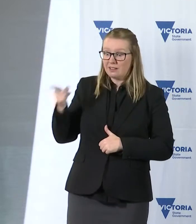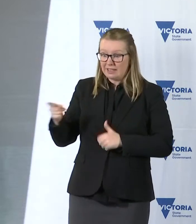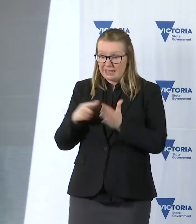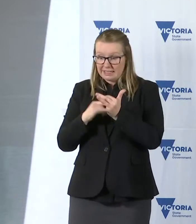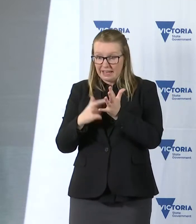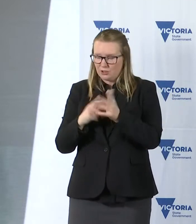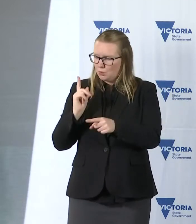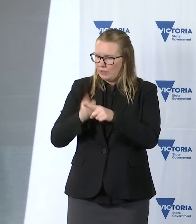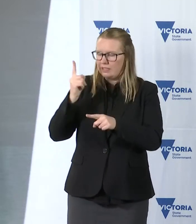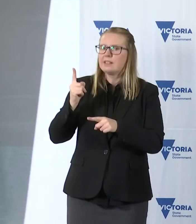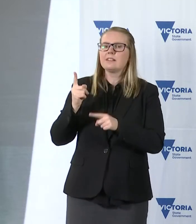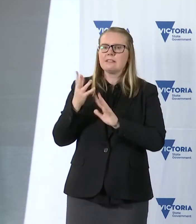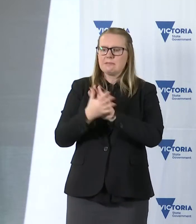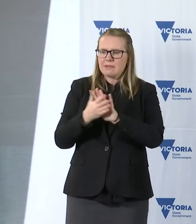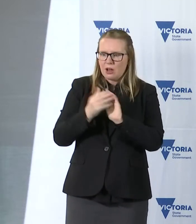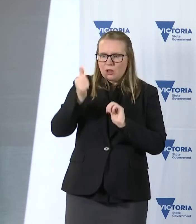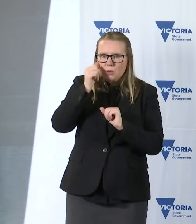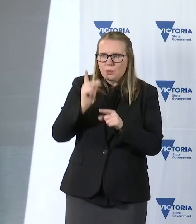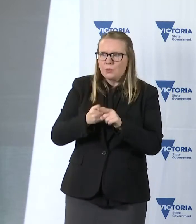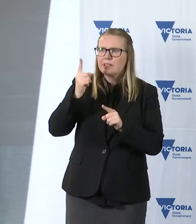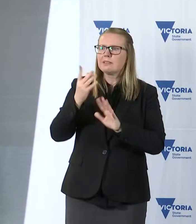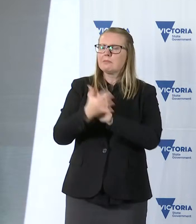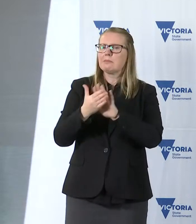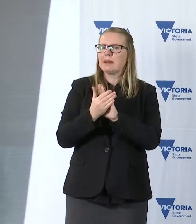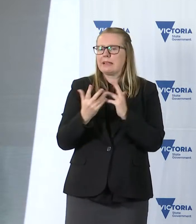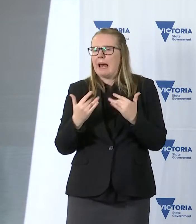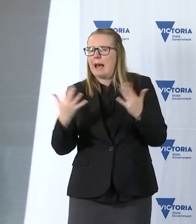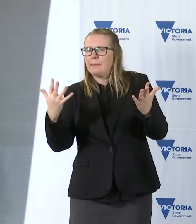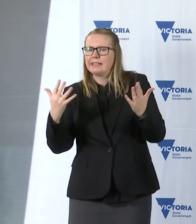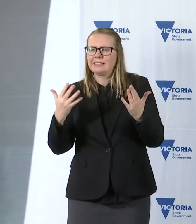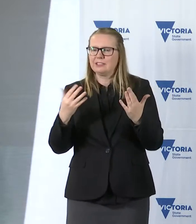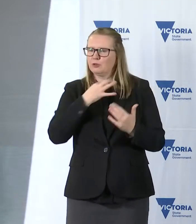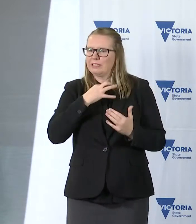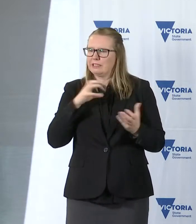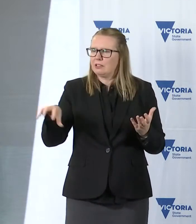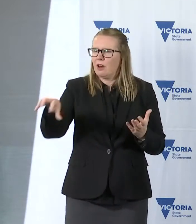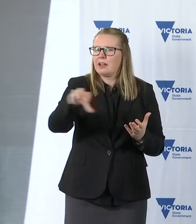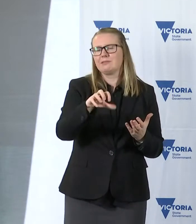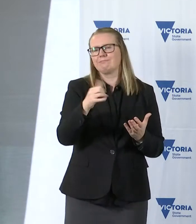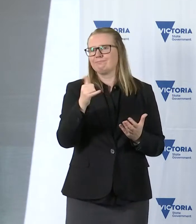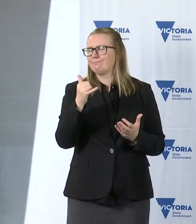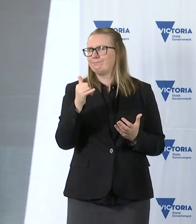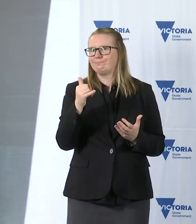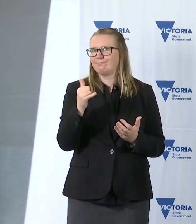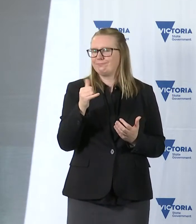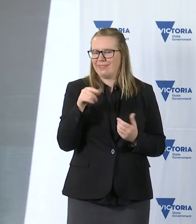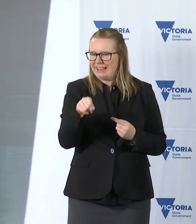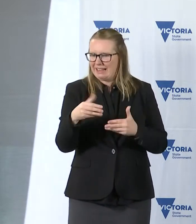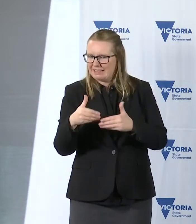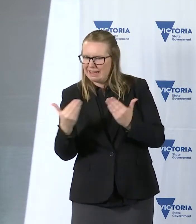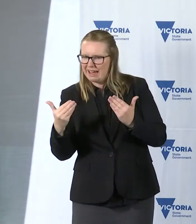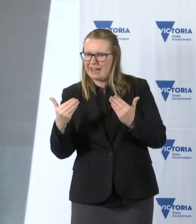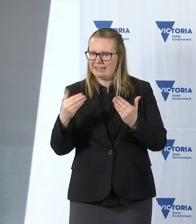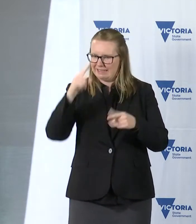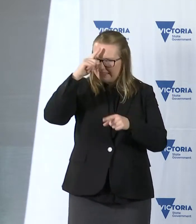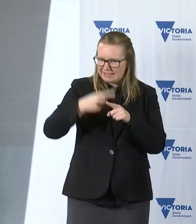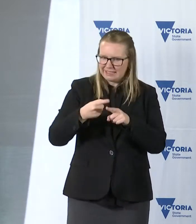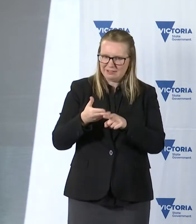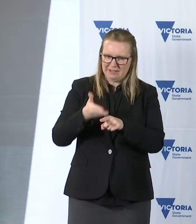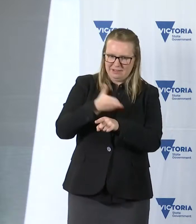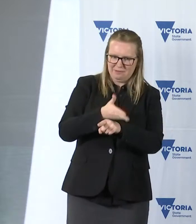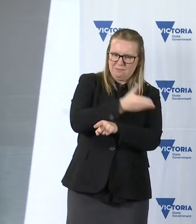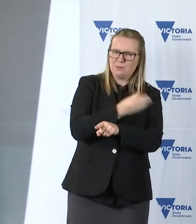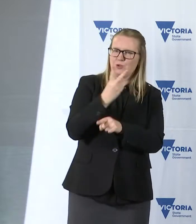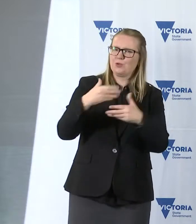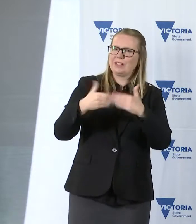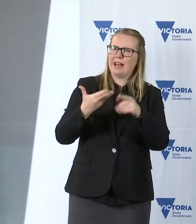straight afterwards. So there should only be that day of having symptoms and the 2 days prior that we